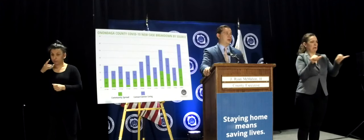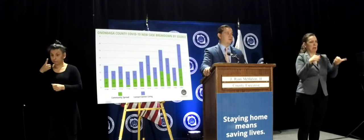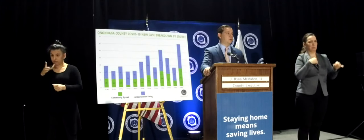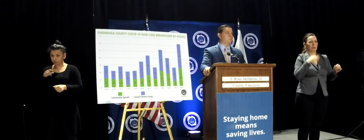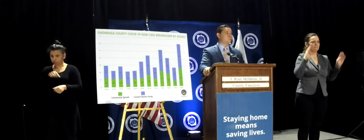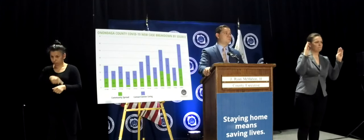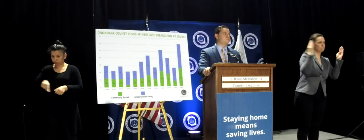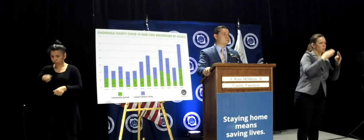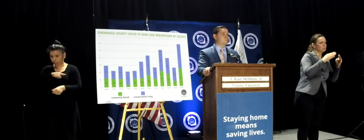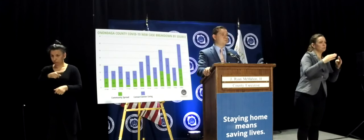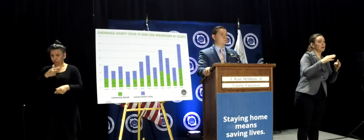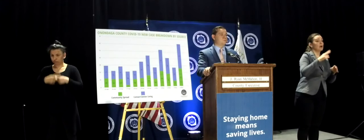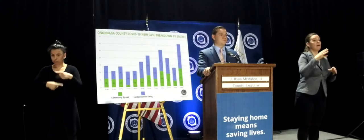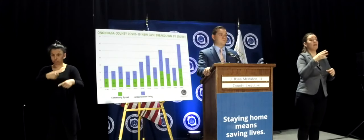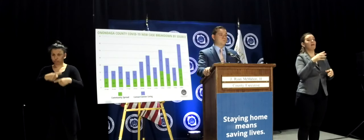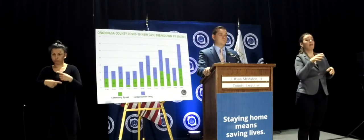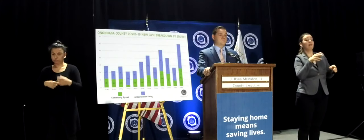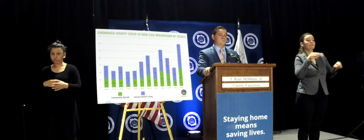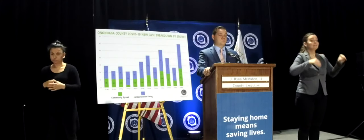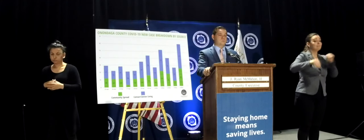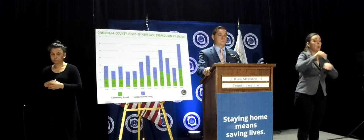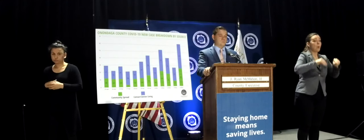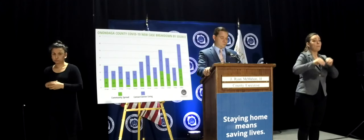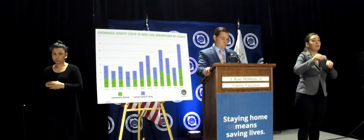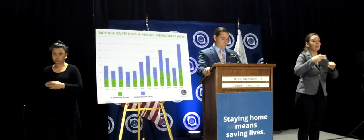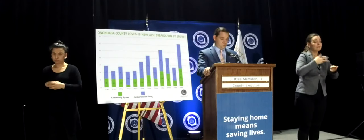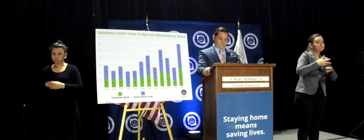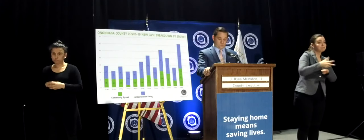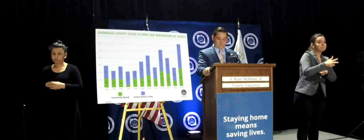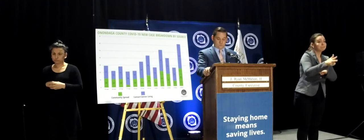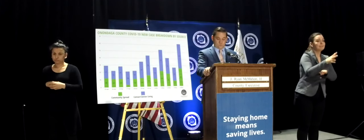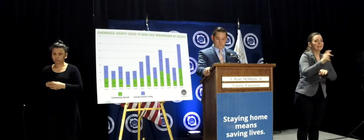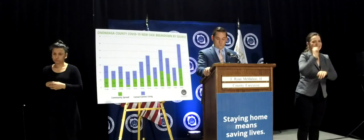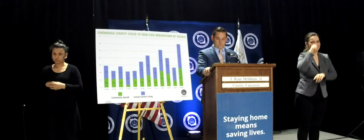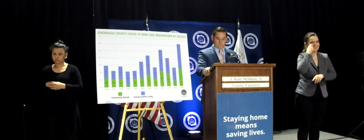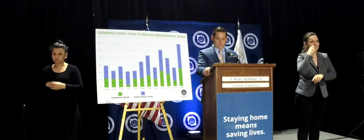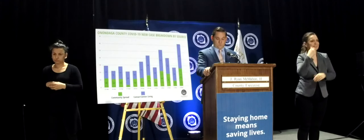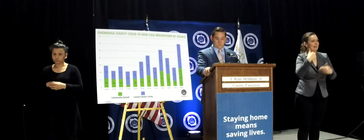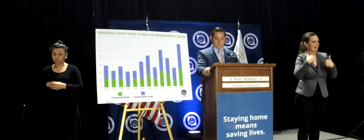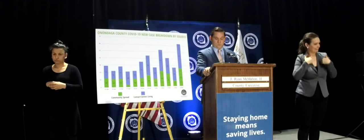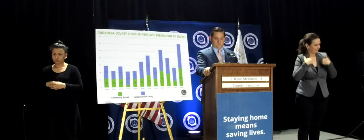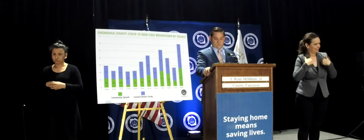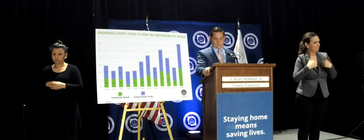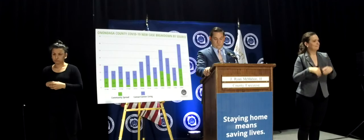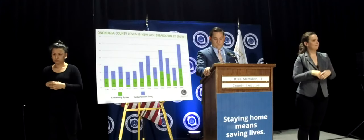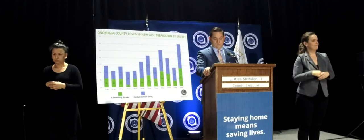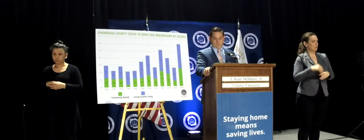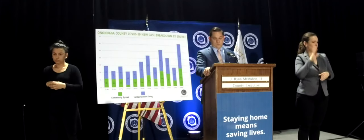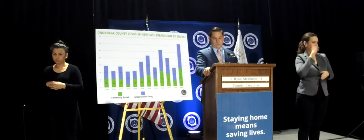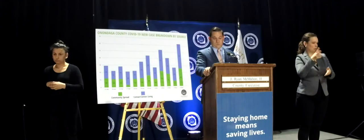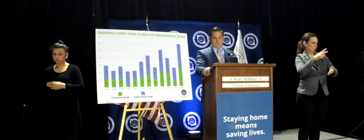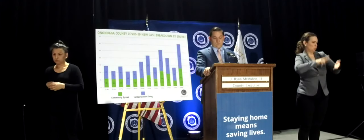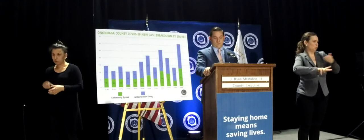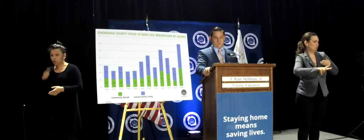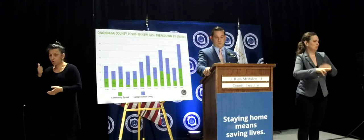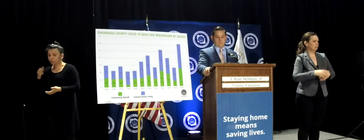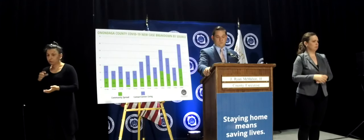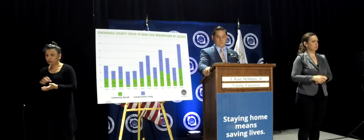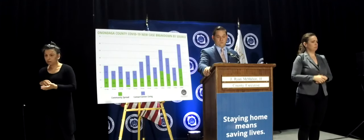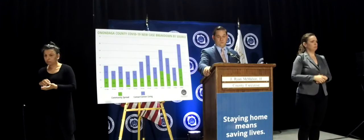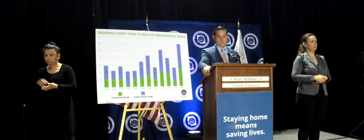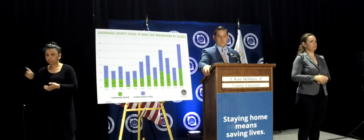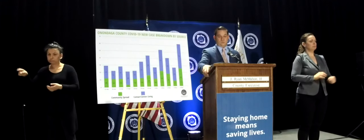probably the week after. When you look at your map of municipalities and cases, I know in the past you've said sometimes that can